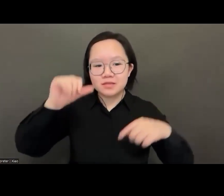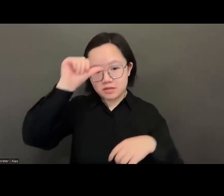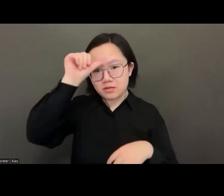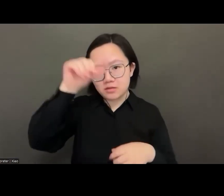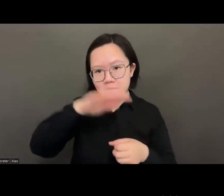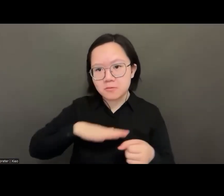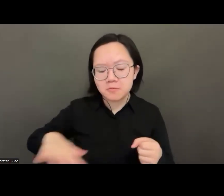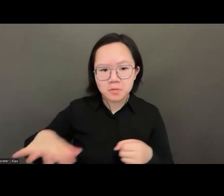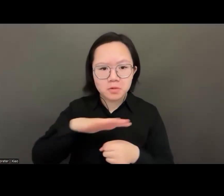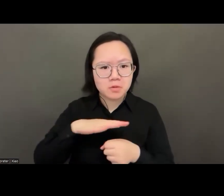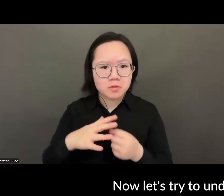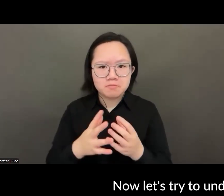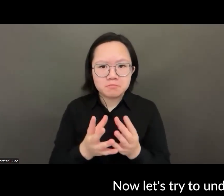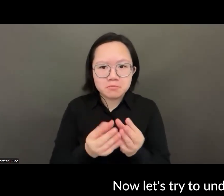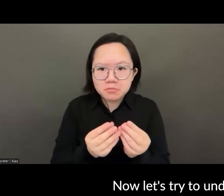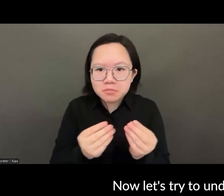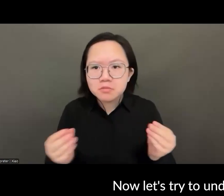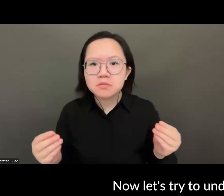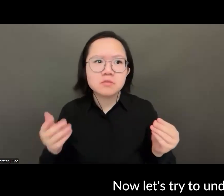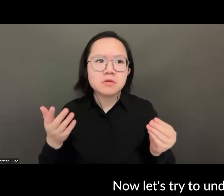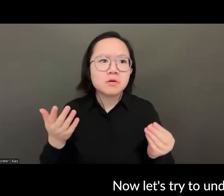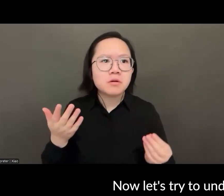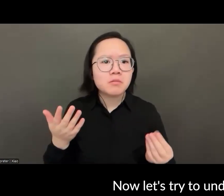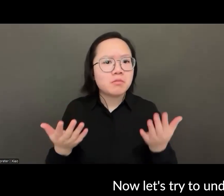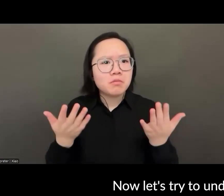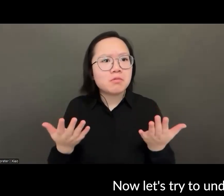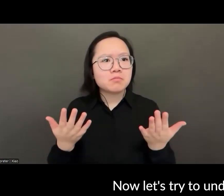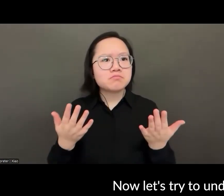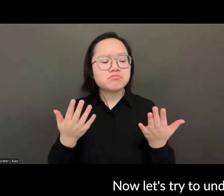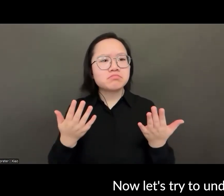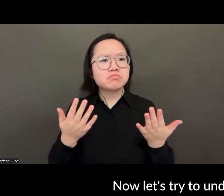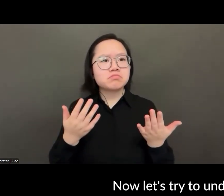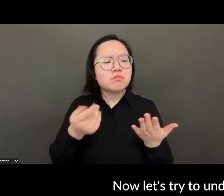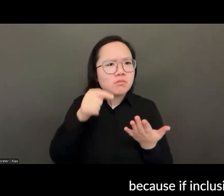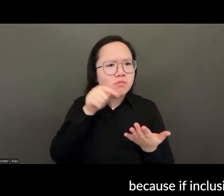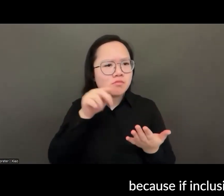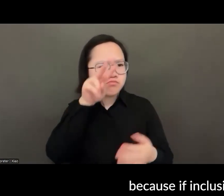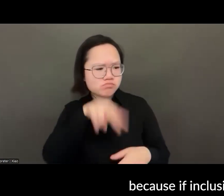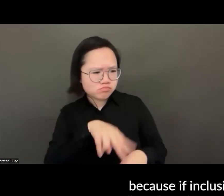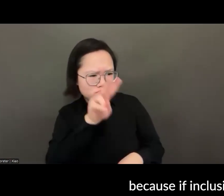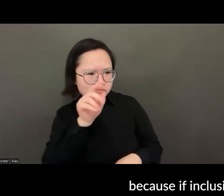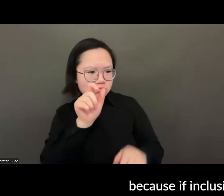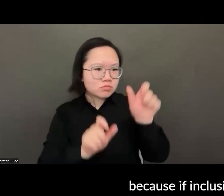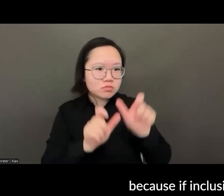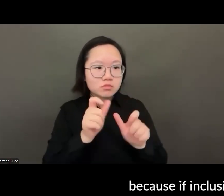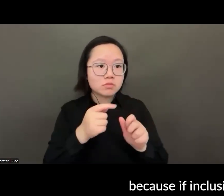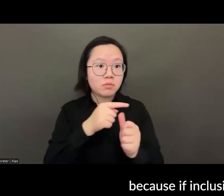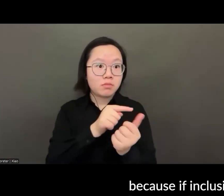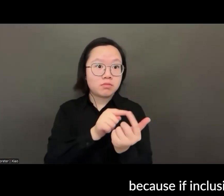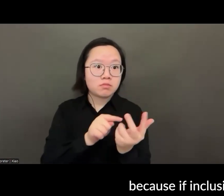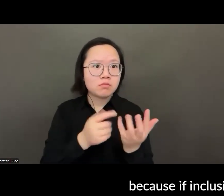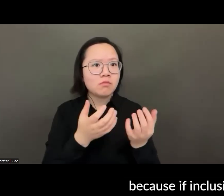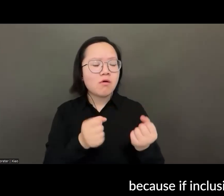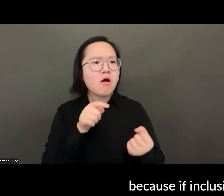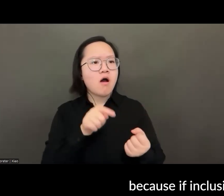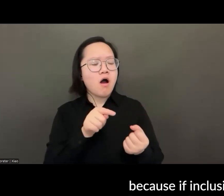things, many areas. And let's try to understand some of these areas, because if inclusion in one area